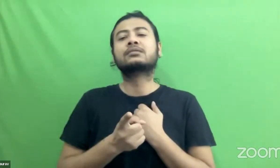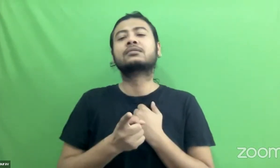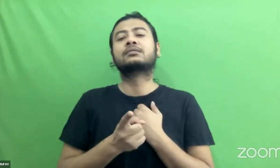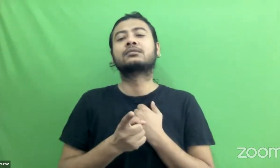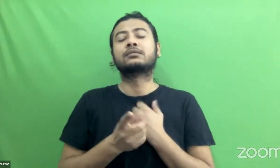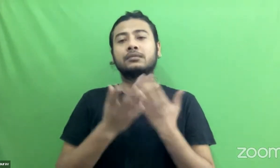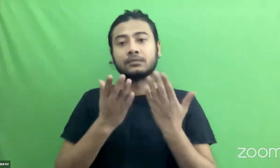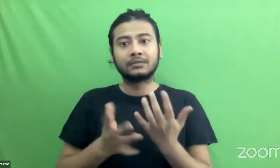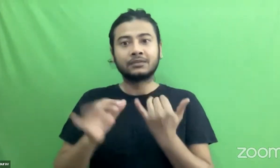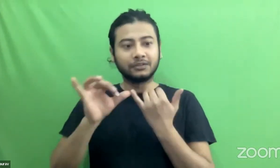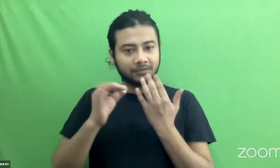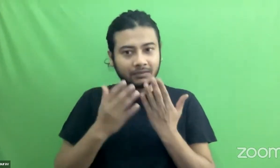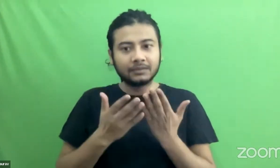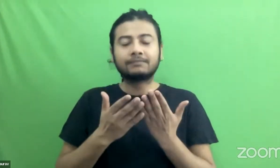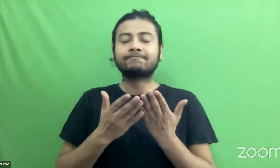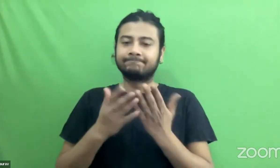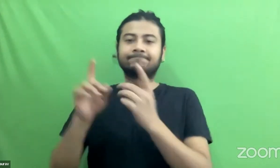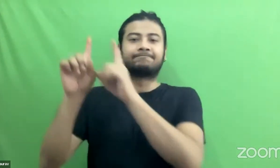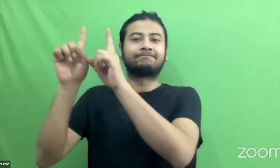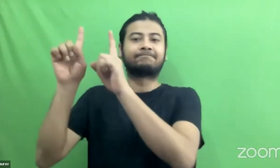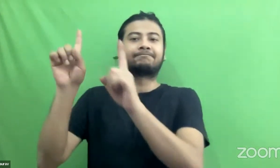Kali Yuga and gave us this Mahamantra.